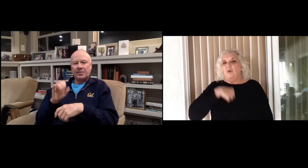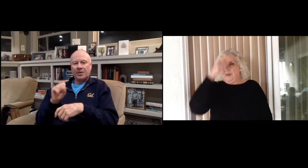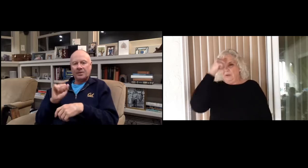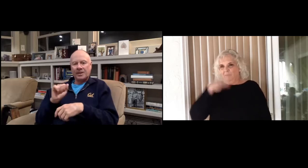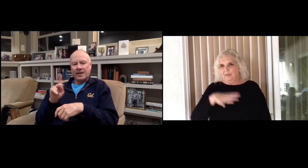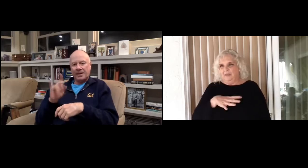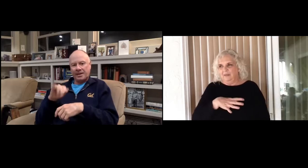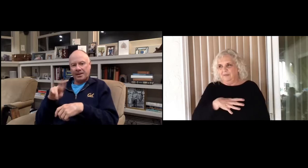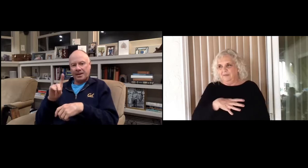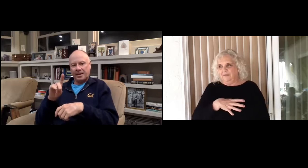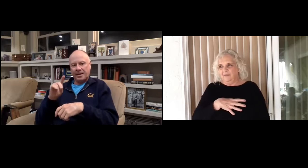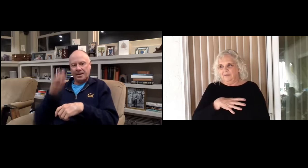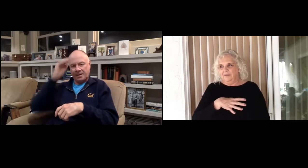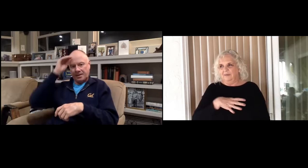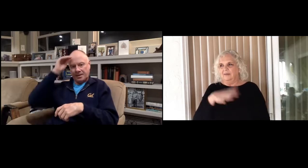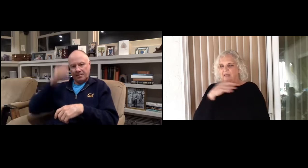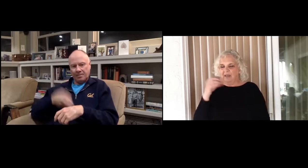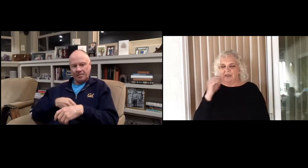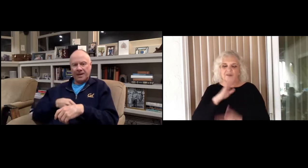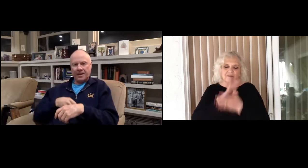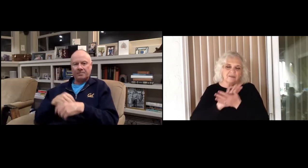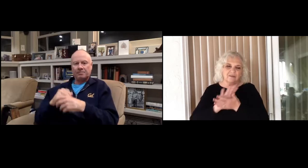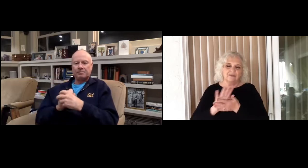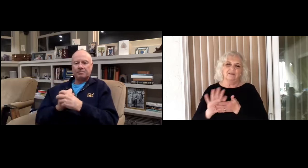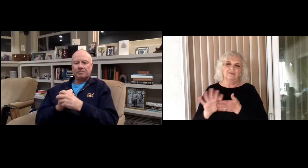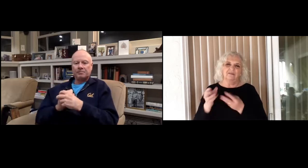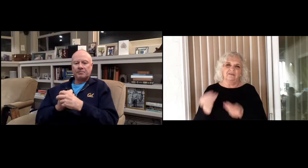He was a kind.